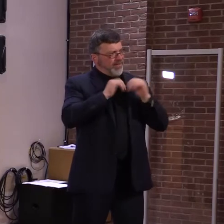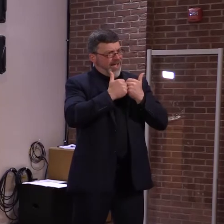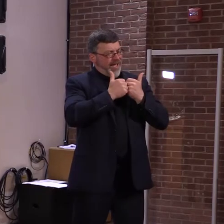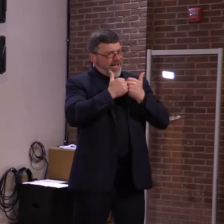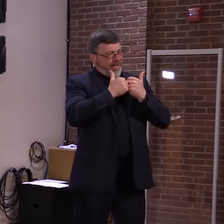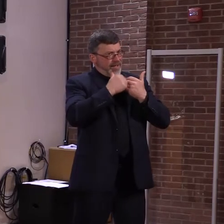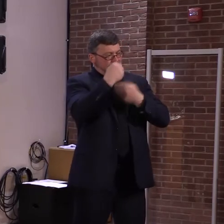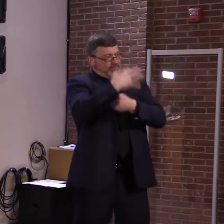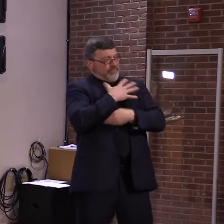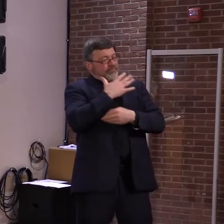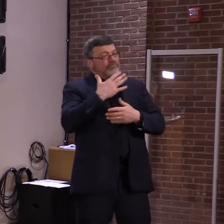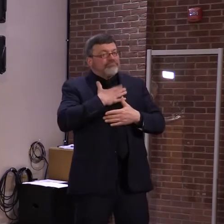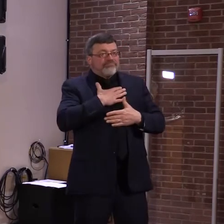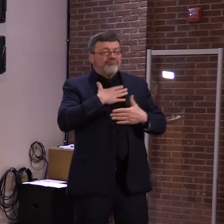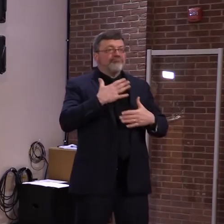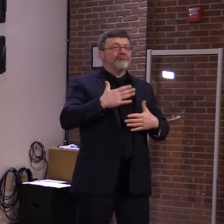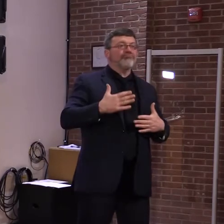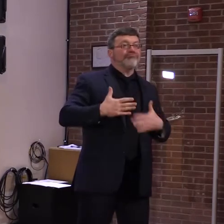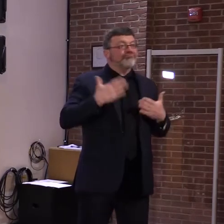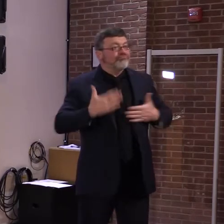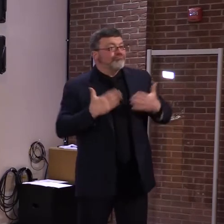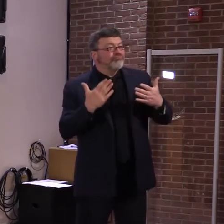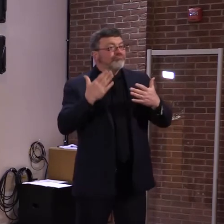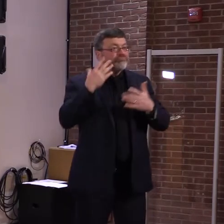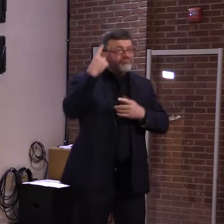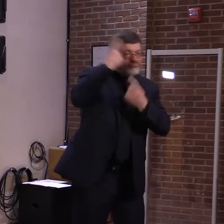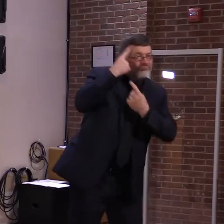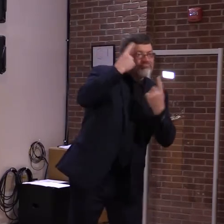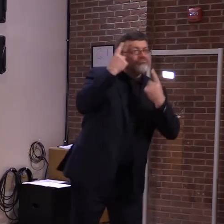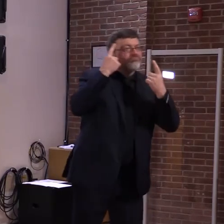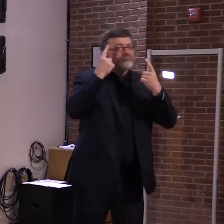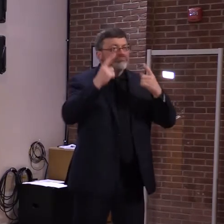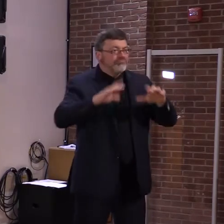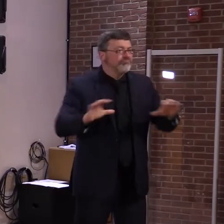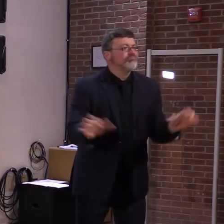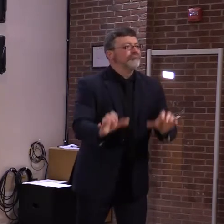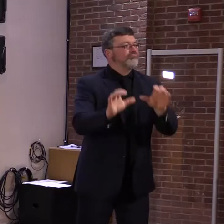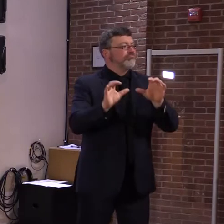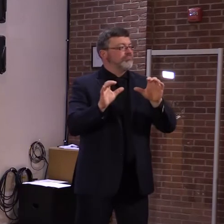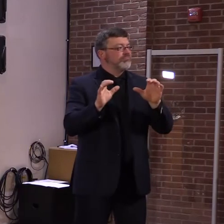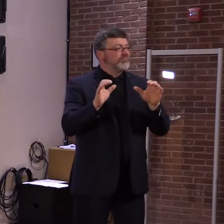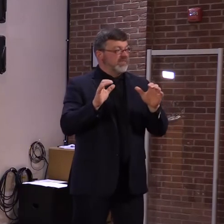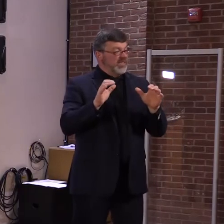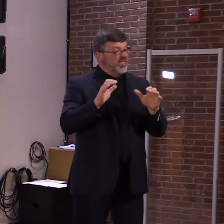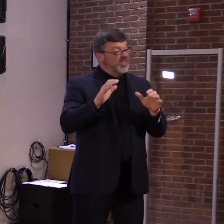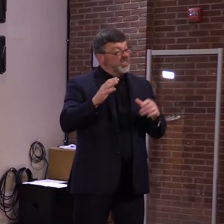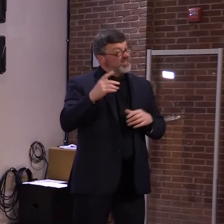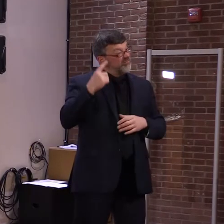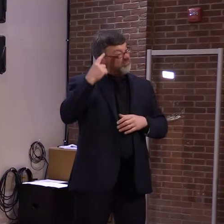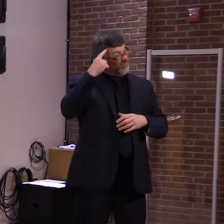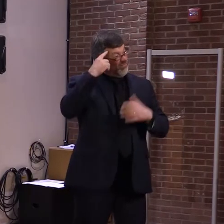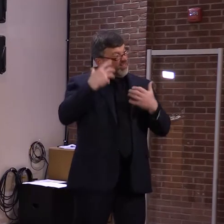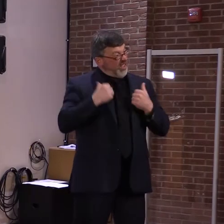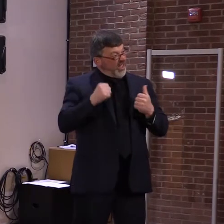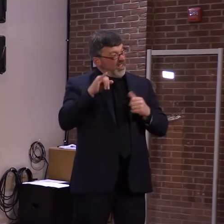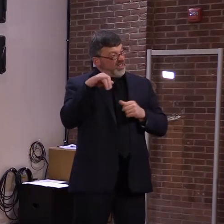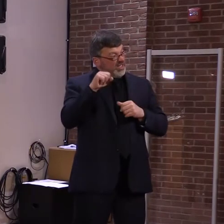also affects how we handle stress, relate to others, and make choices.